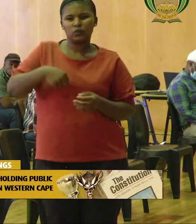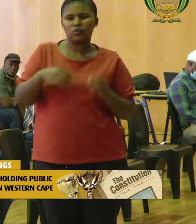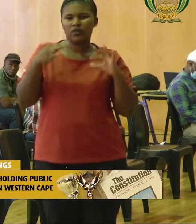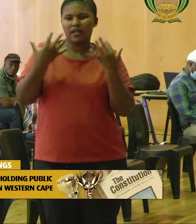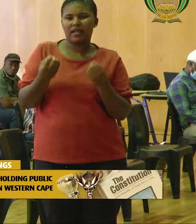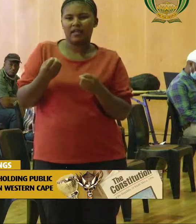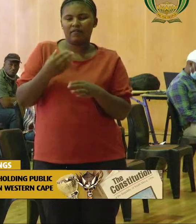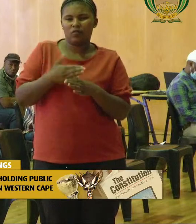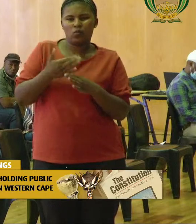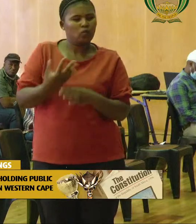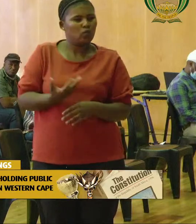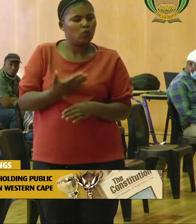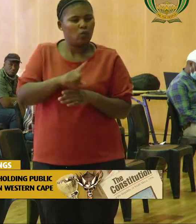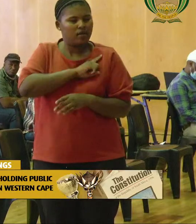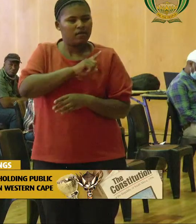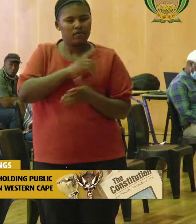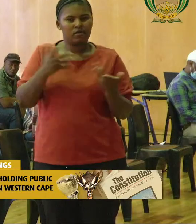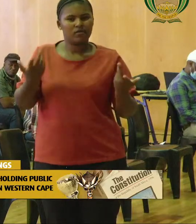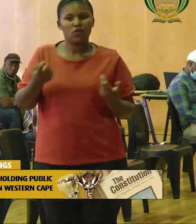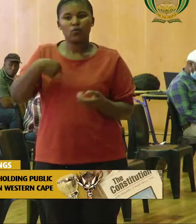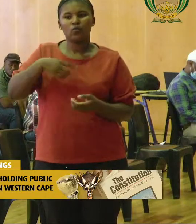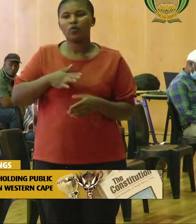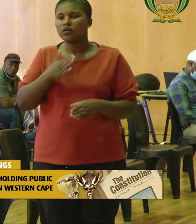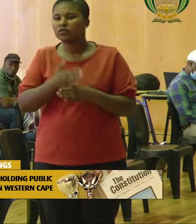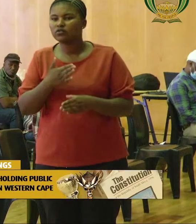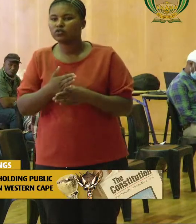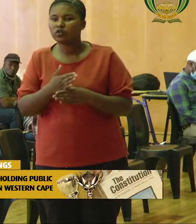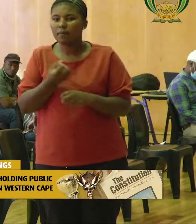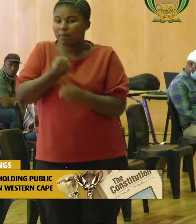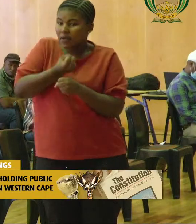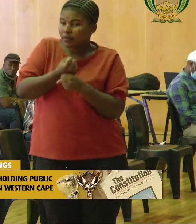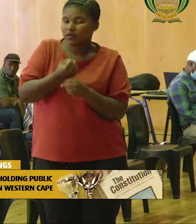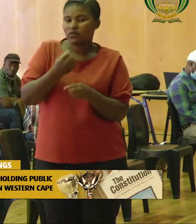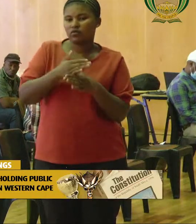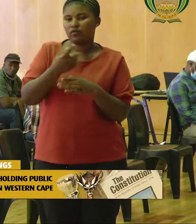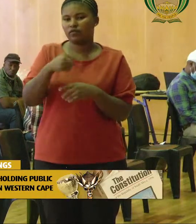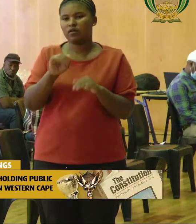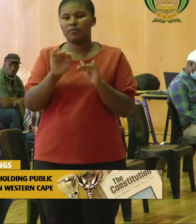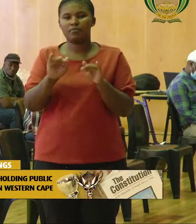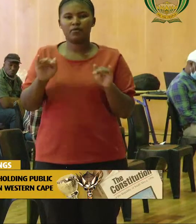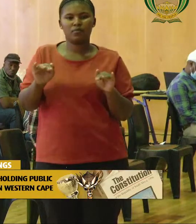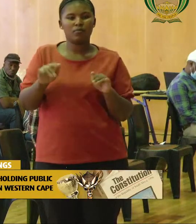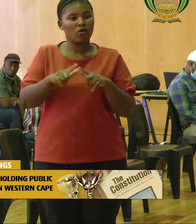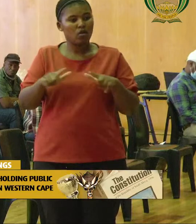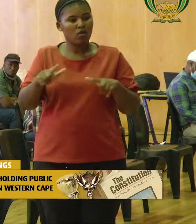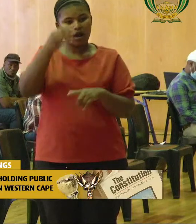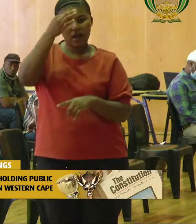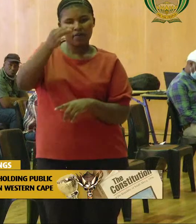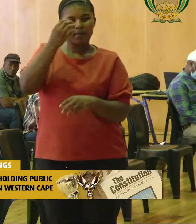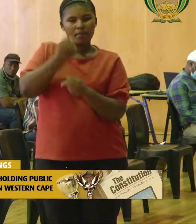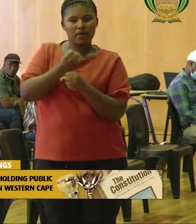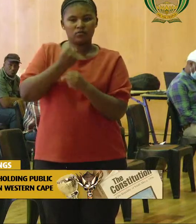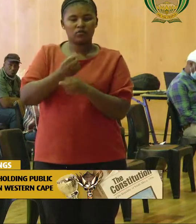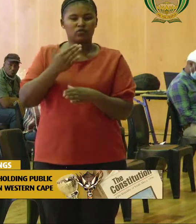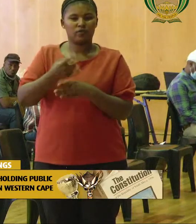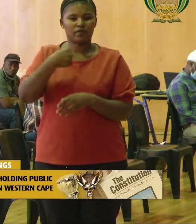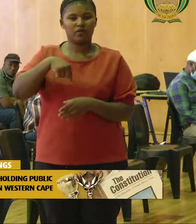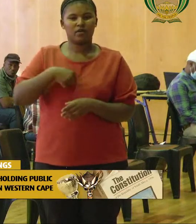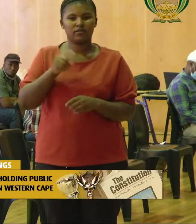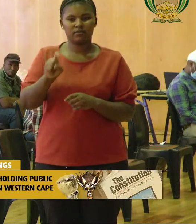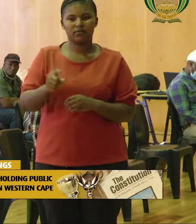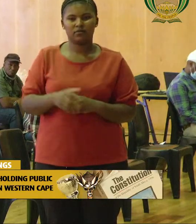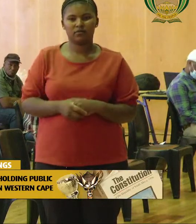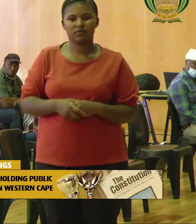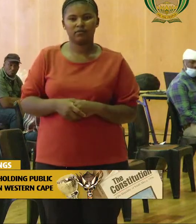Huge unemployment. We want job creation for our people. Local government must create for us job. We